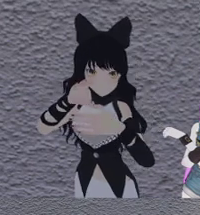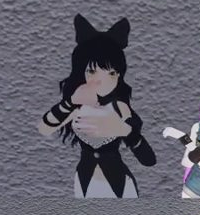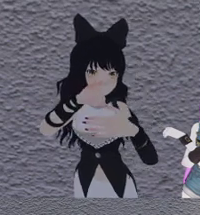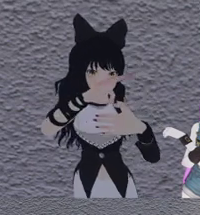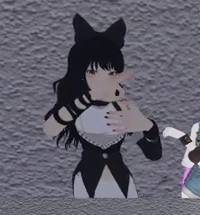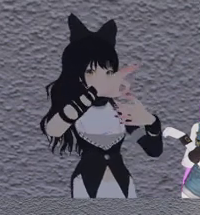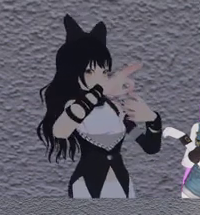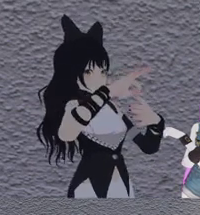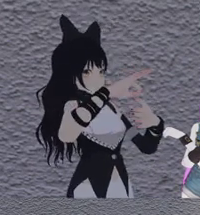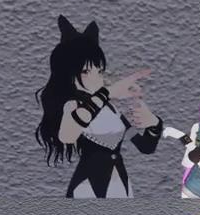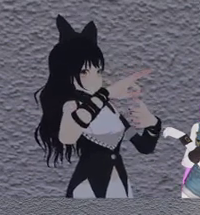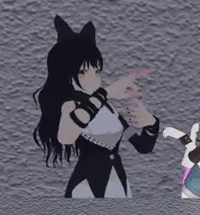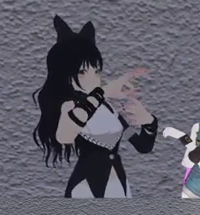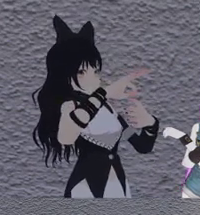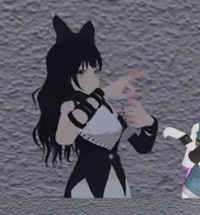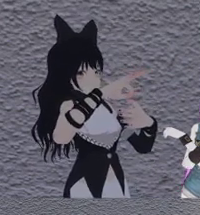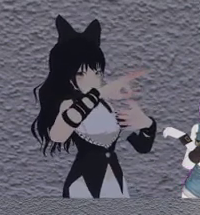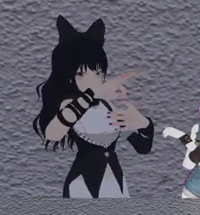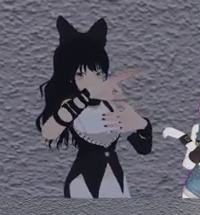Meat. As in food.